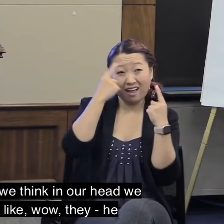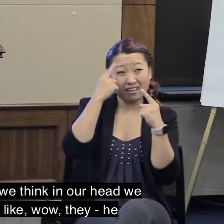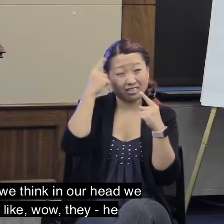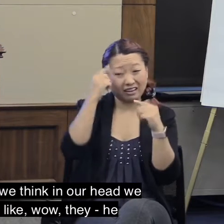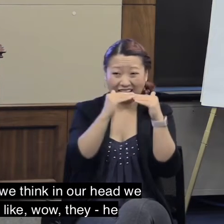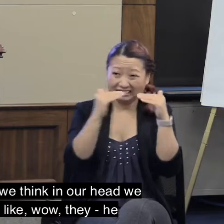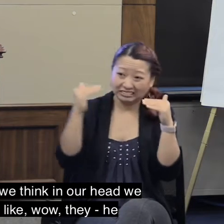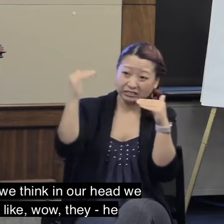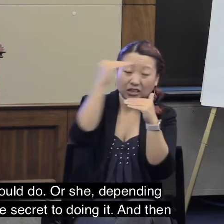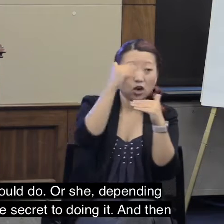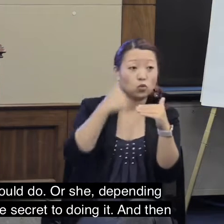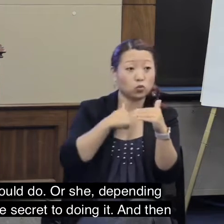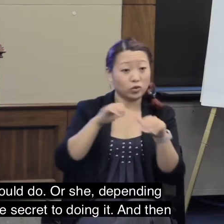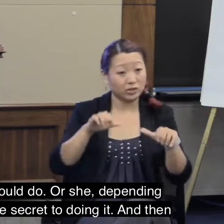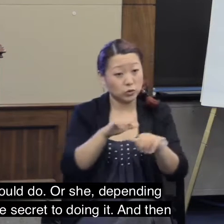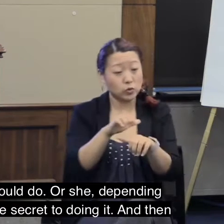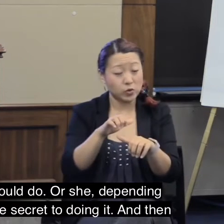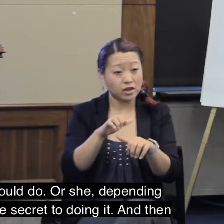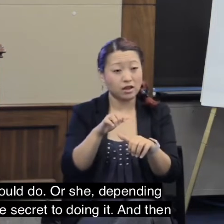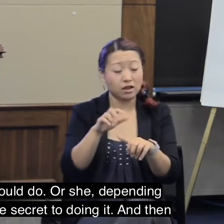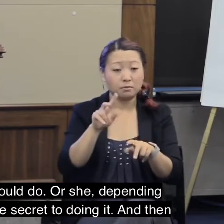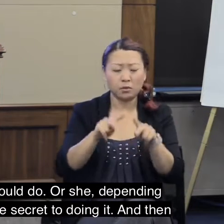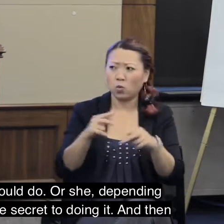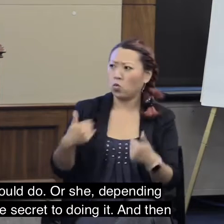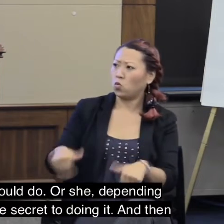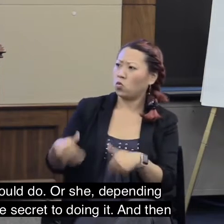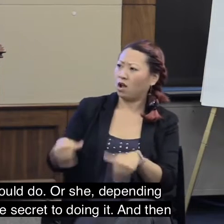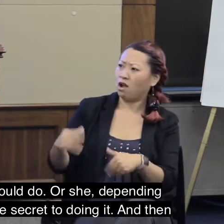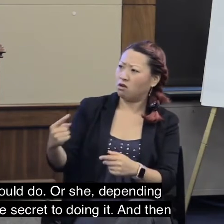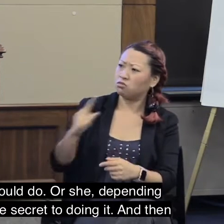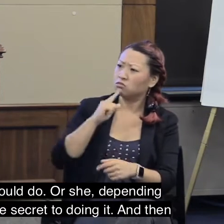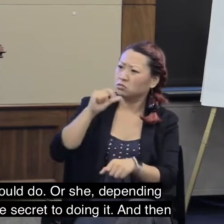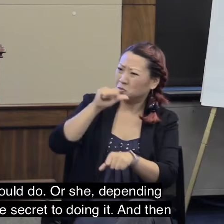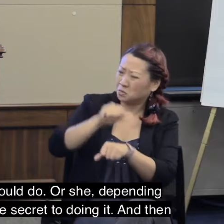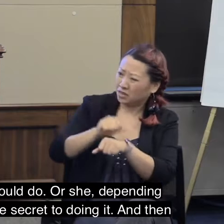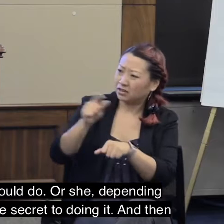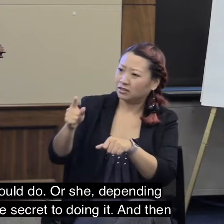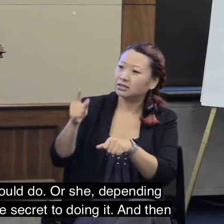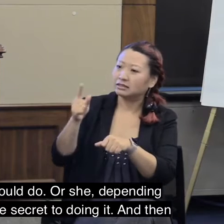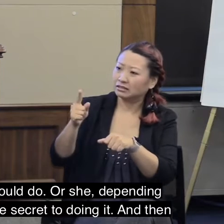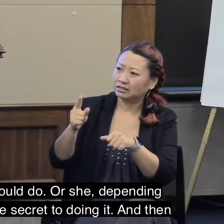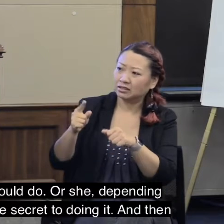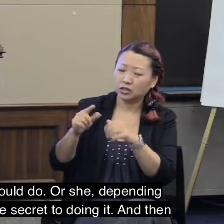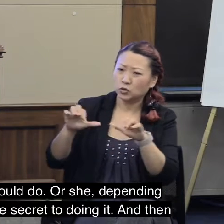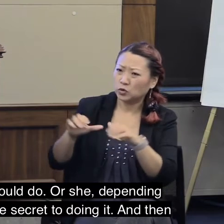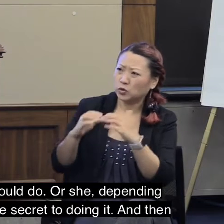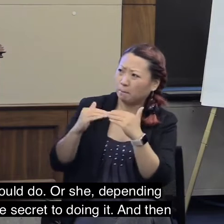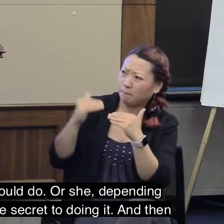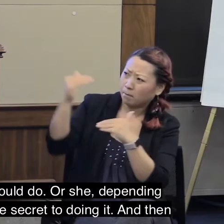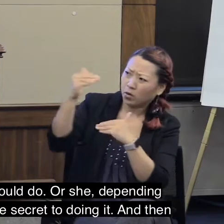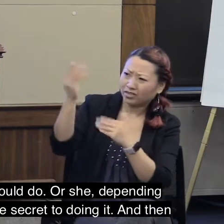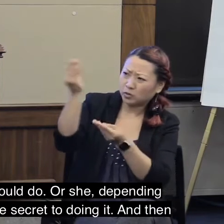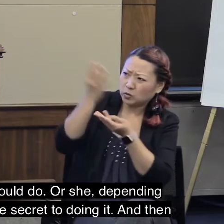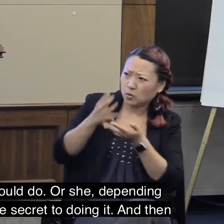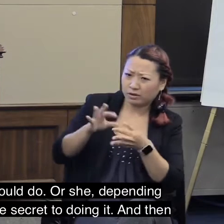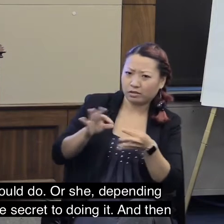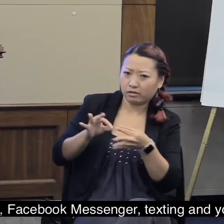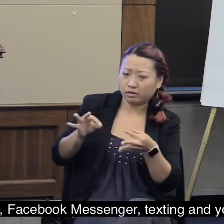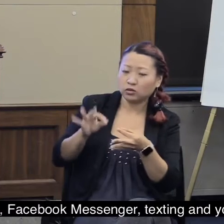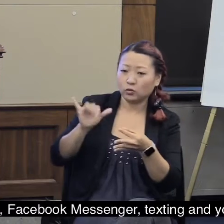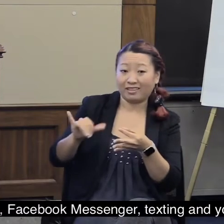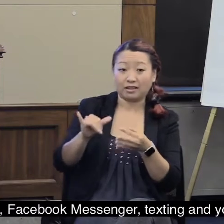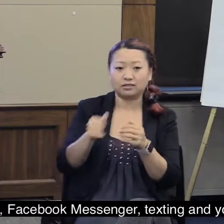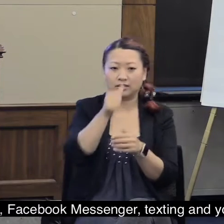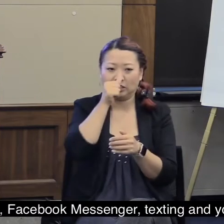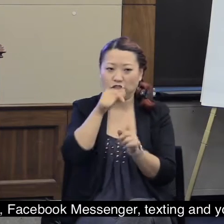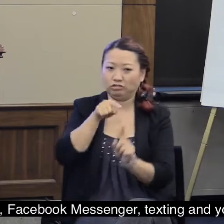to them they're like, wow, he did more than what he told us he would do. Or she, and, depending on the circumstance. That really is the secret to doing it. And then when